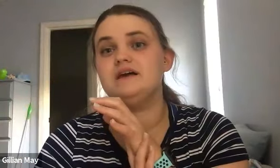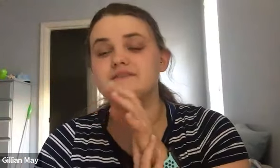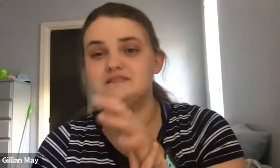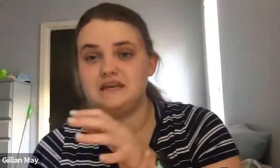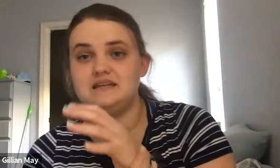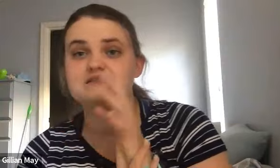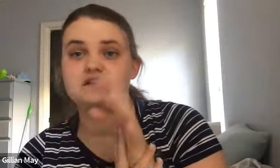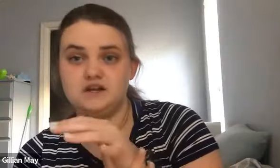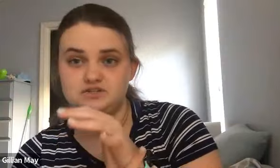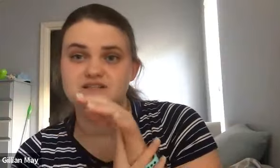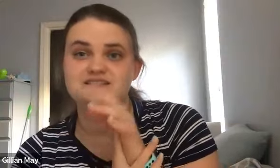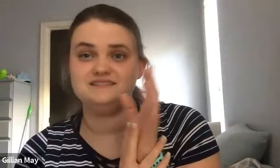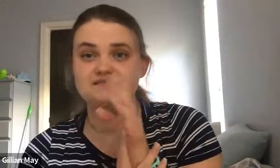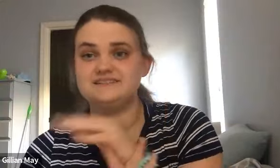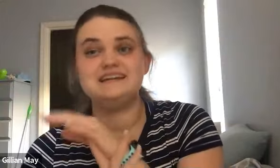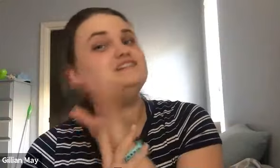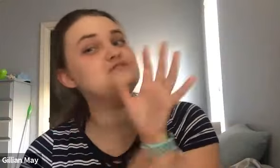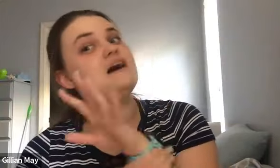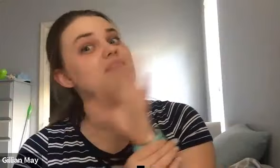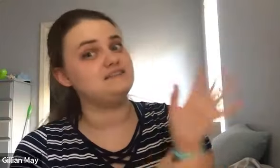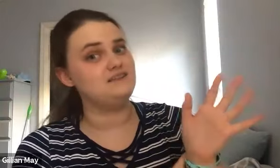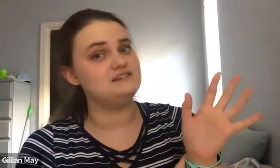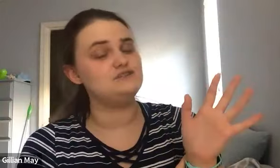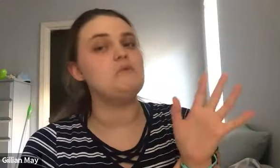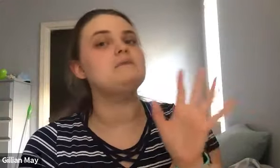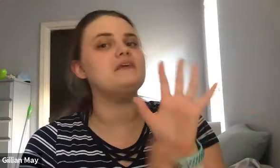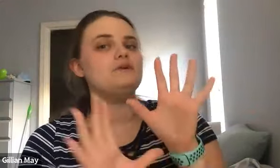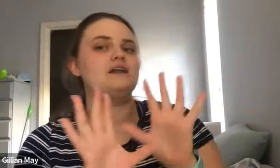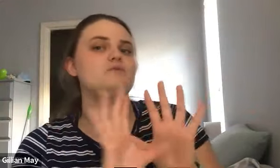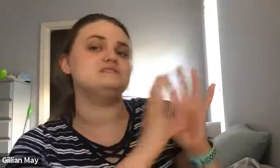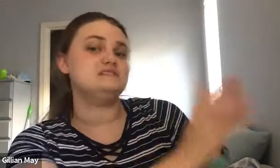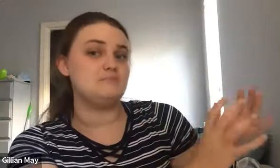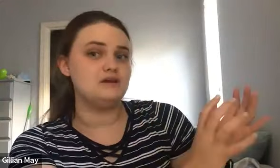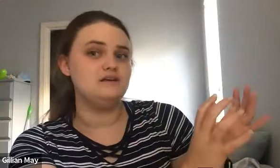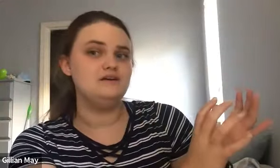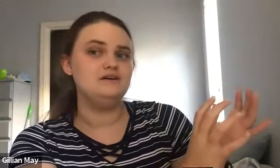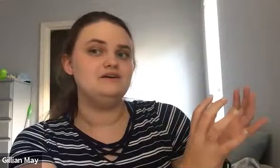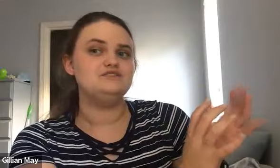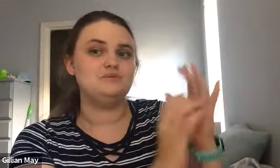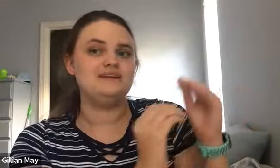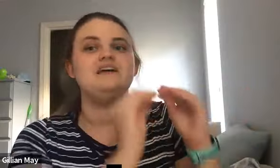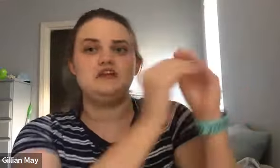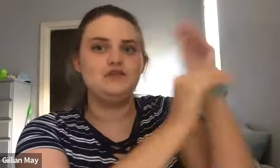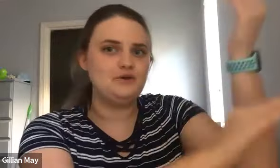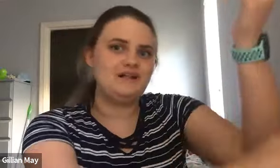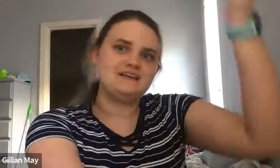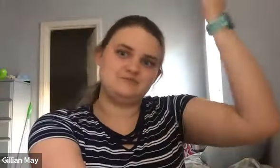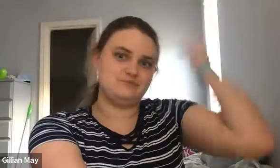like the states and the countries and stuff, because I didn't do that last class. So I want to make that one kind of almost separate so we can let the other classes in the